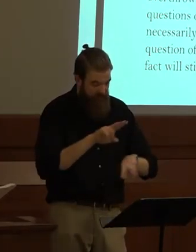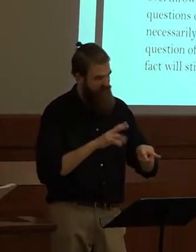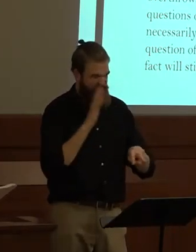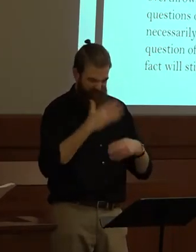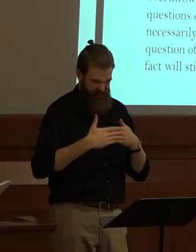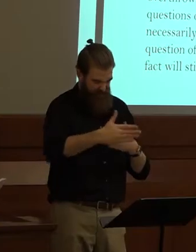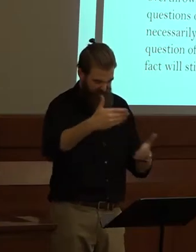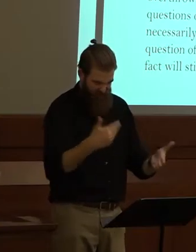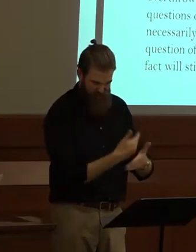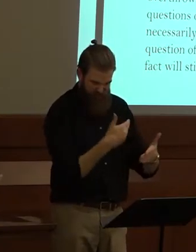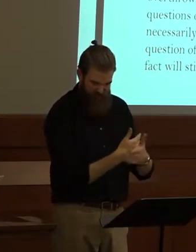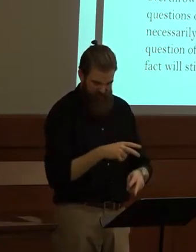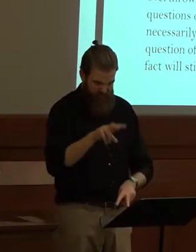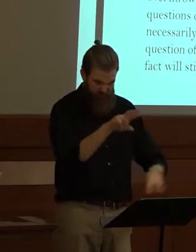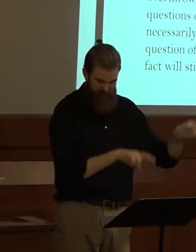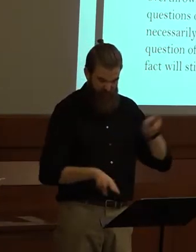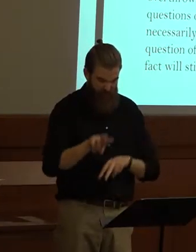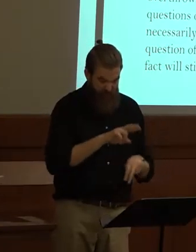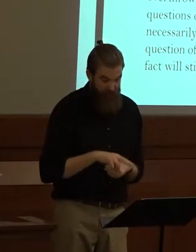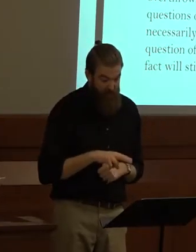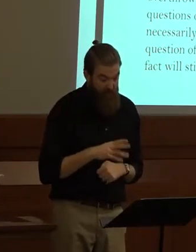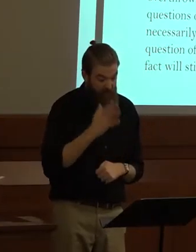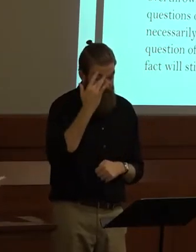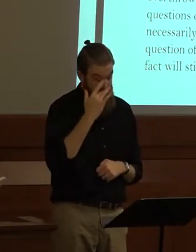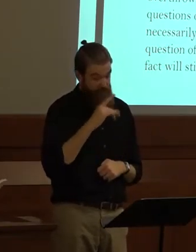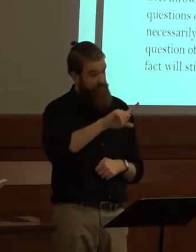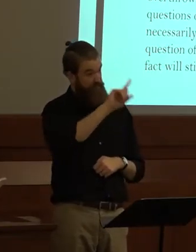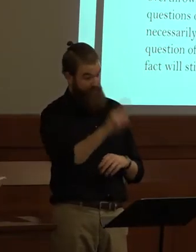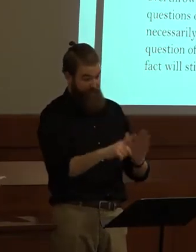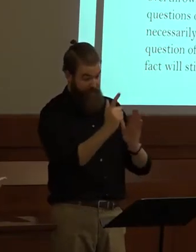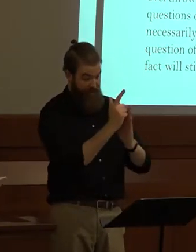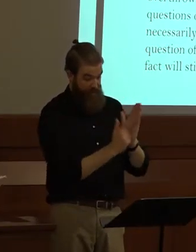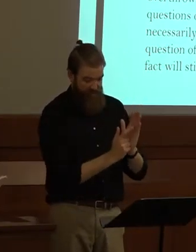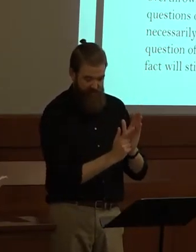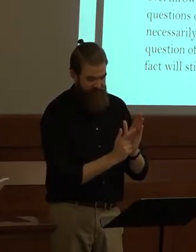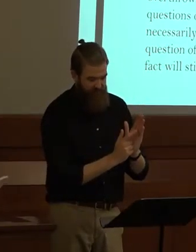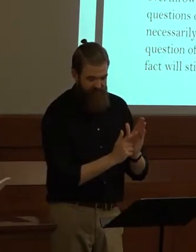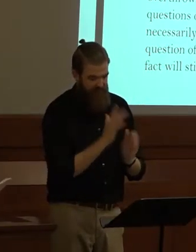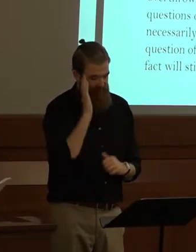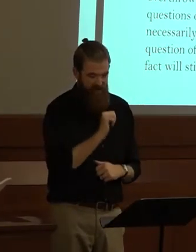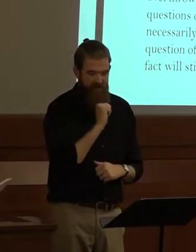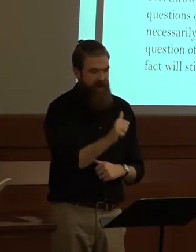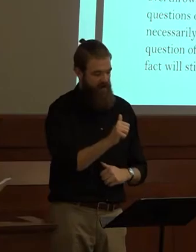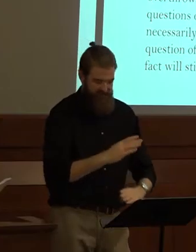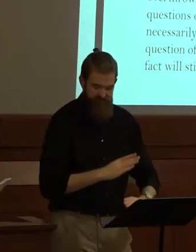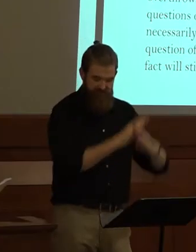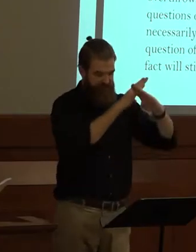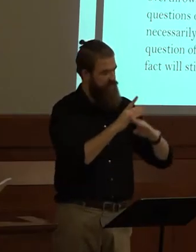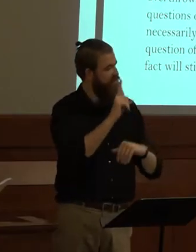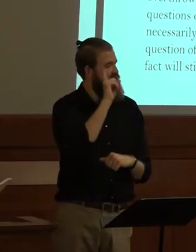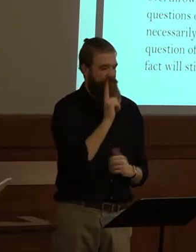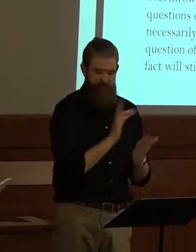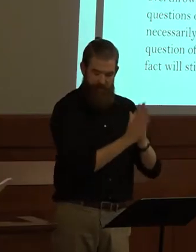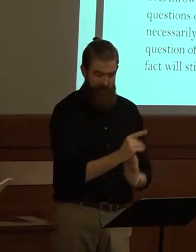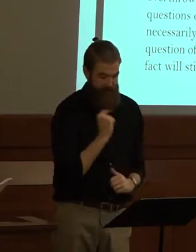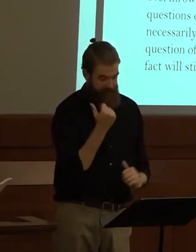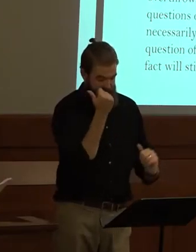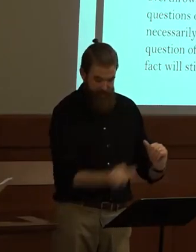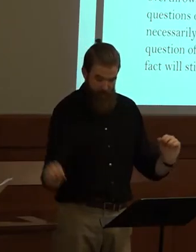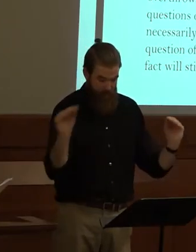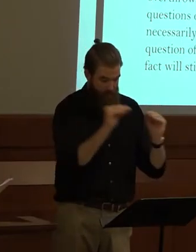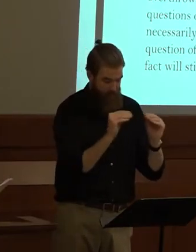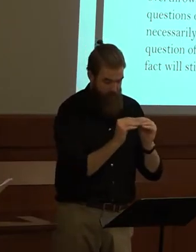over time. Abbé Jean-Marie, his new religious name, was 42 years old and had